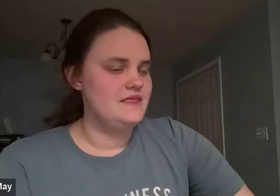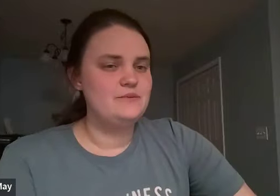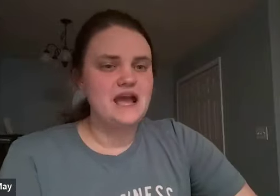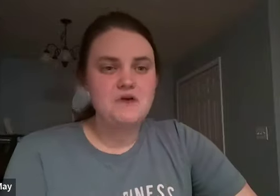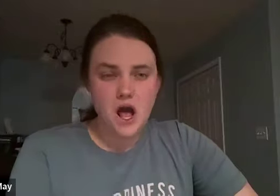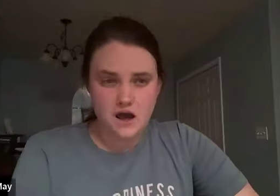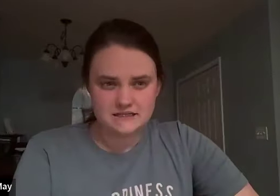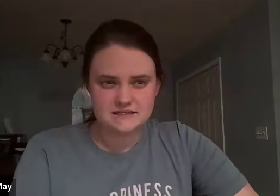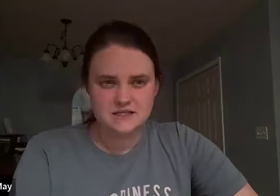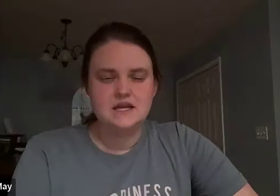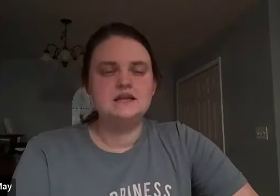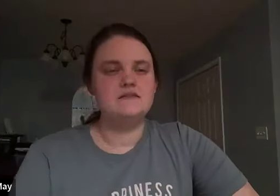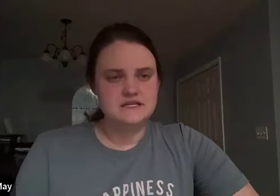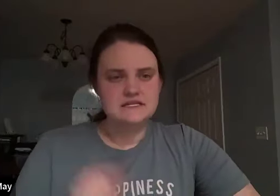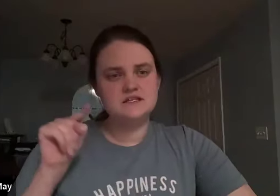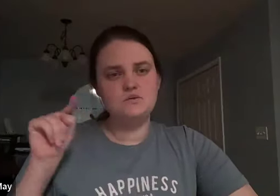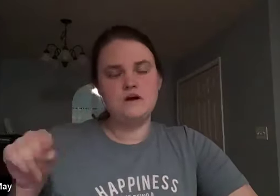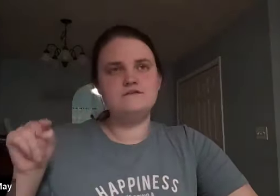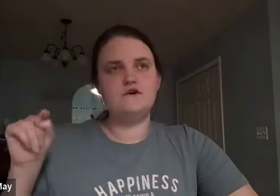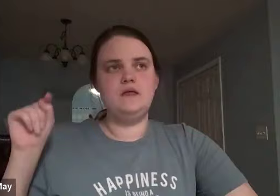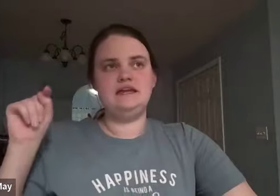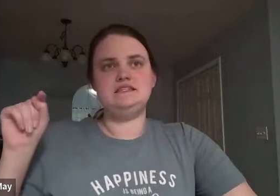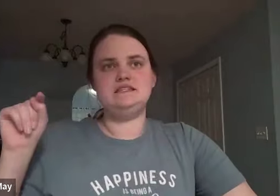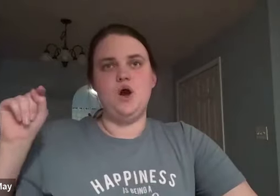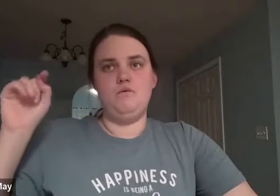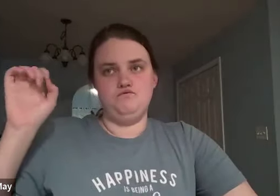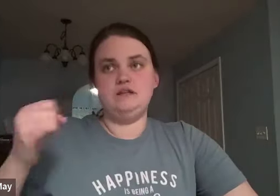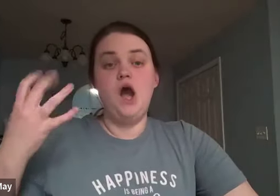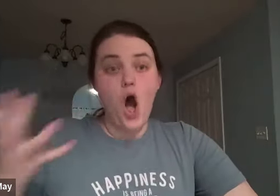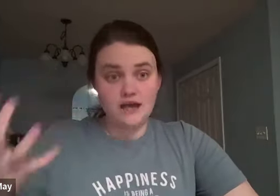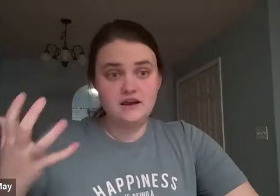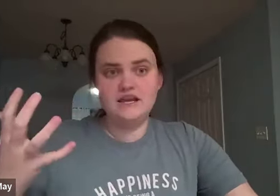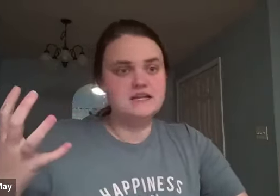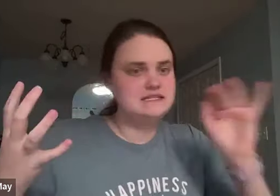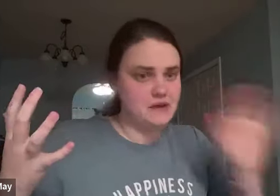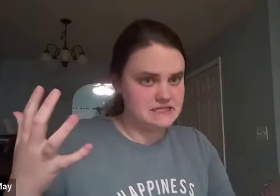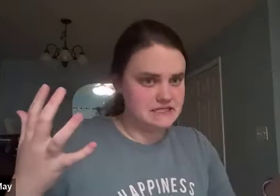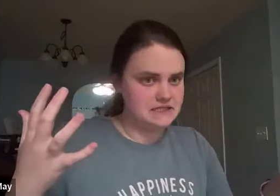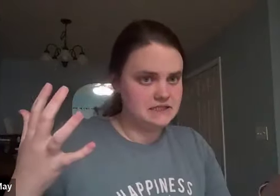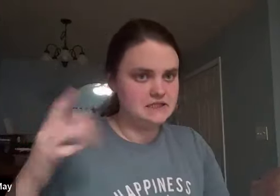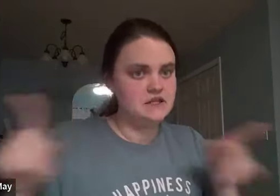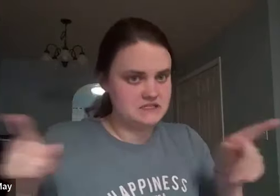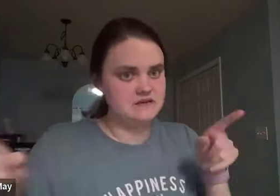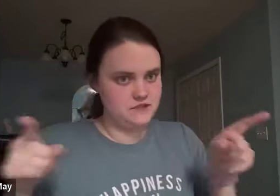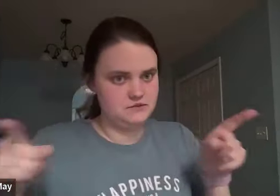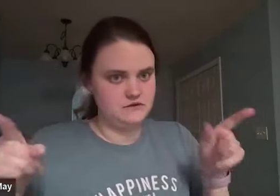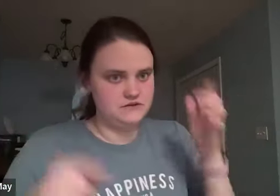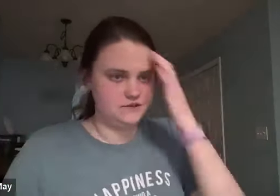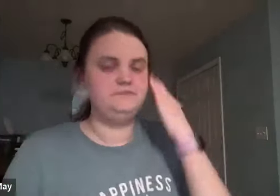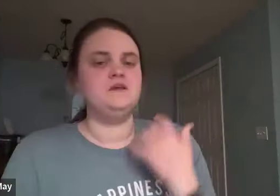Then we have hot. Now this is the one for like, it's really hot, not spicy. There is a difference between those two.